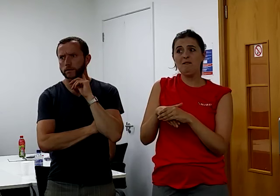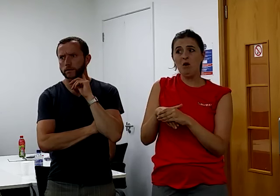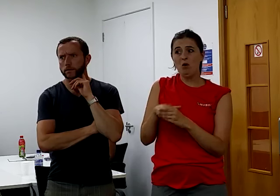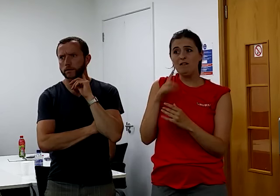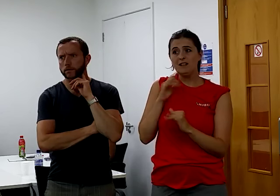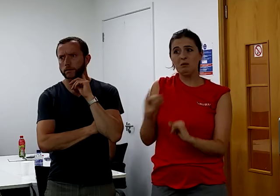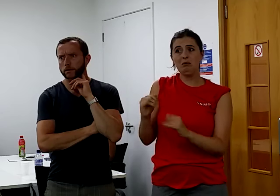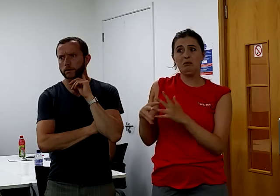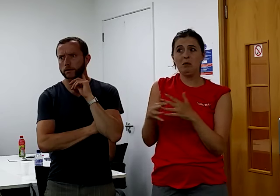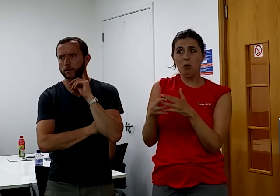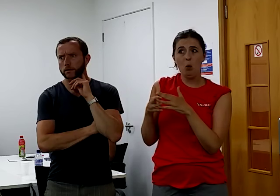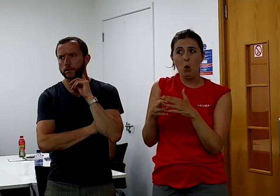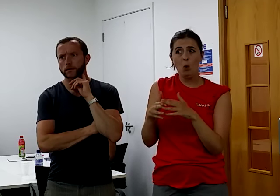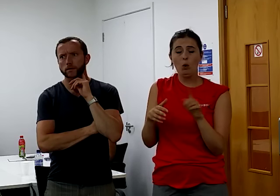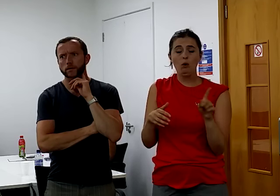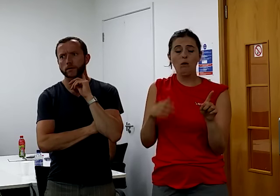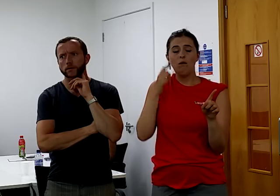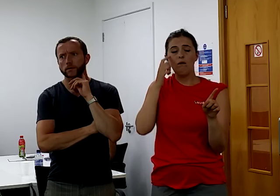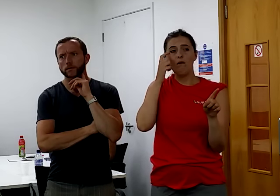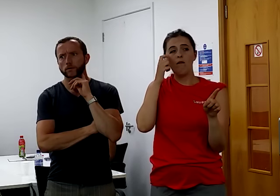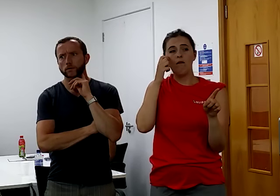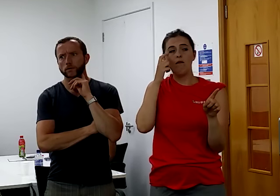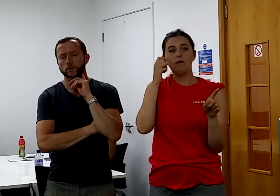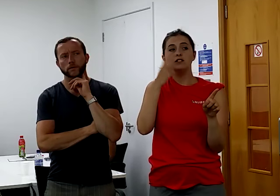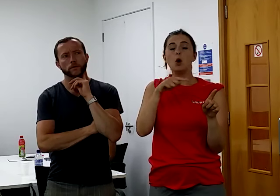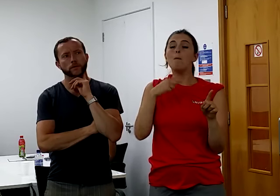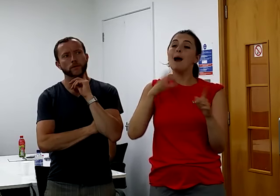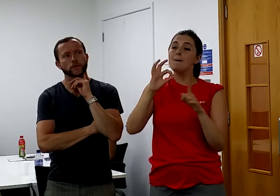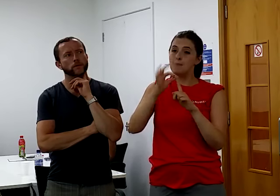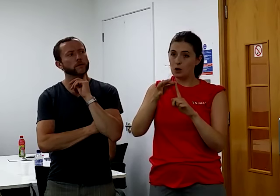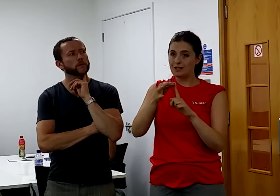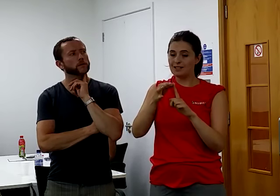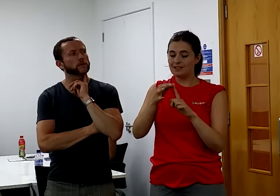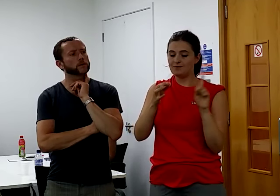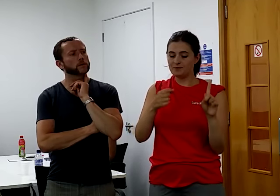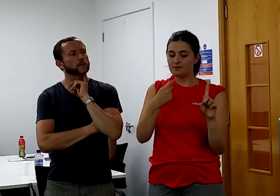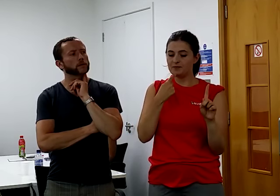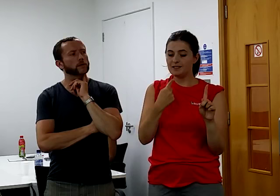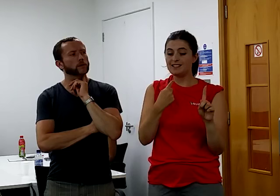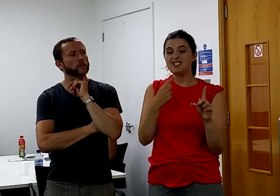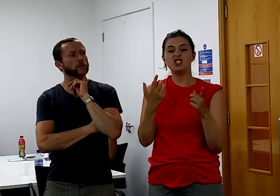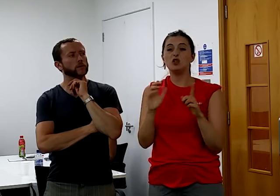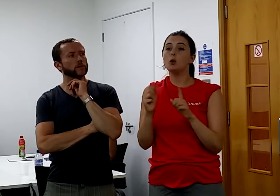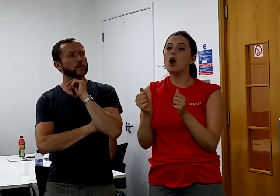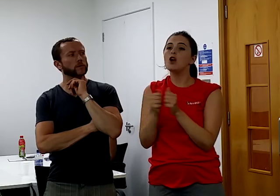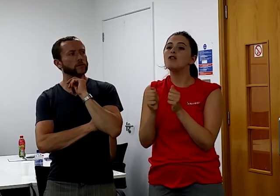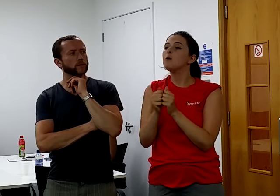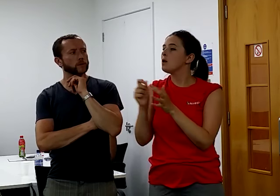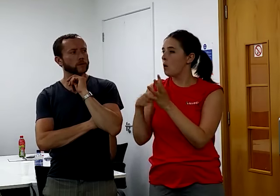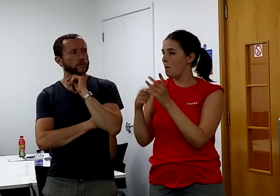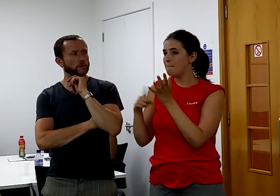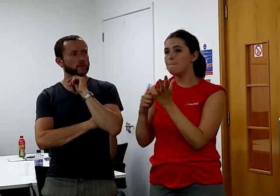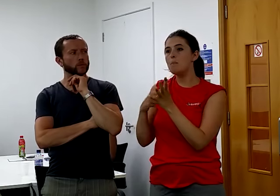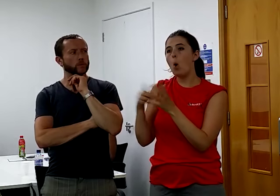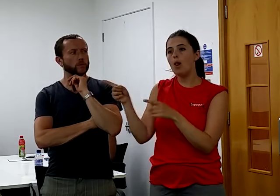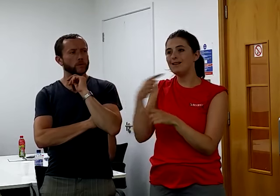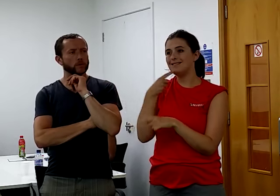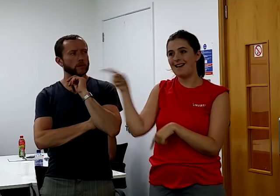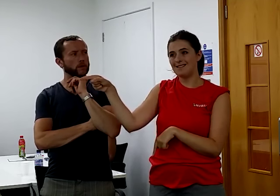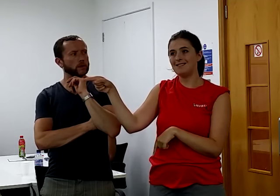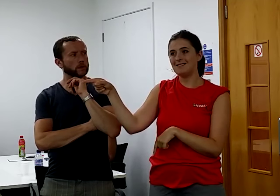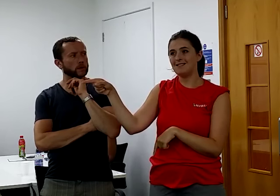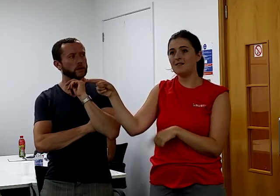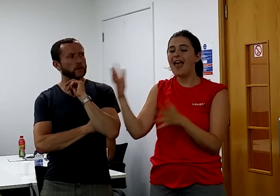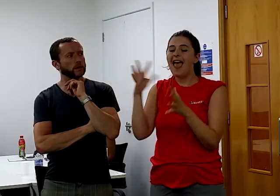and everywhere else. So my point about this, therefore, is I would reinforce what Paula said. Everything that has made Jeremy